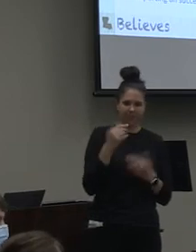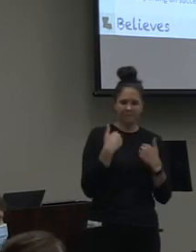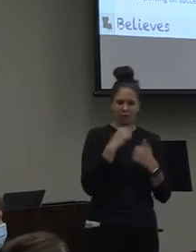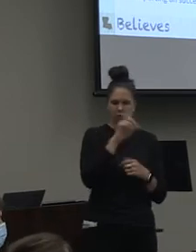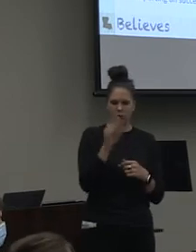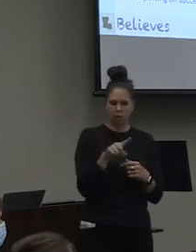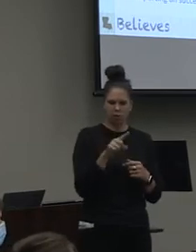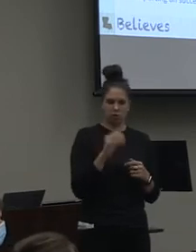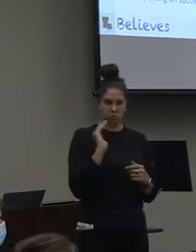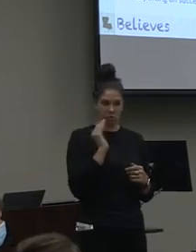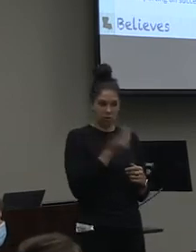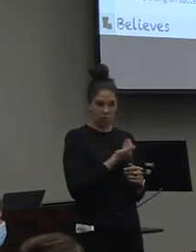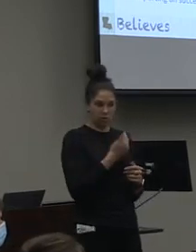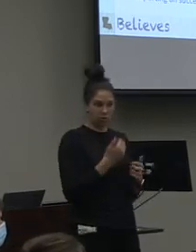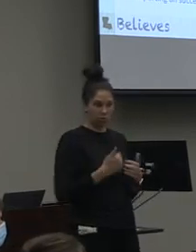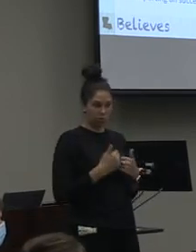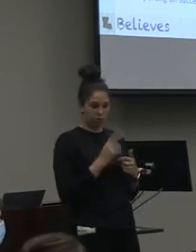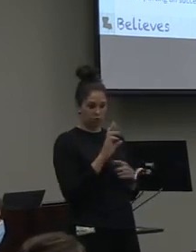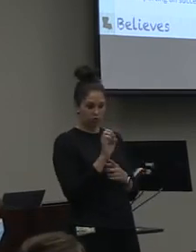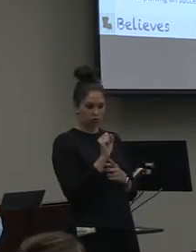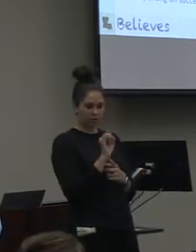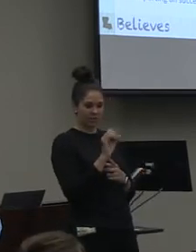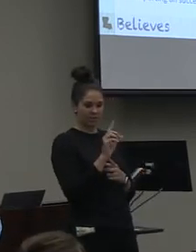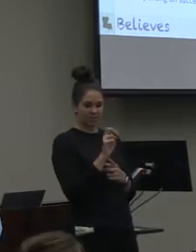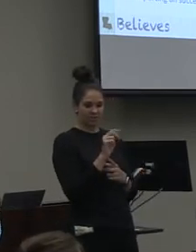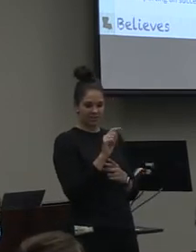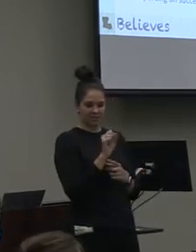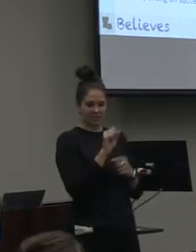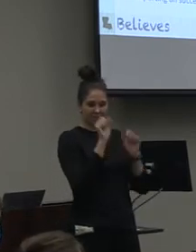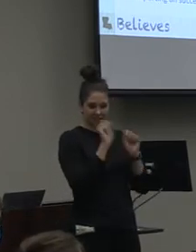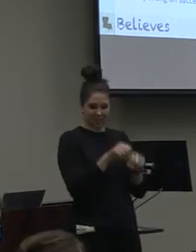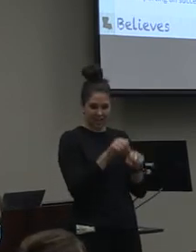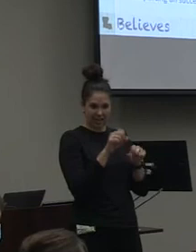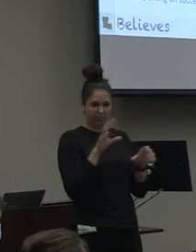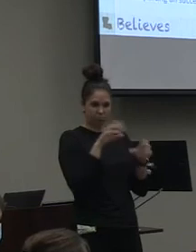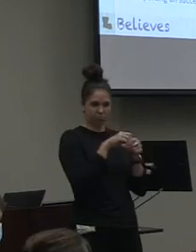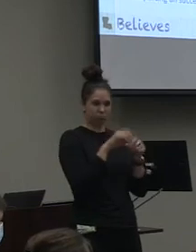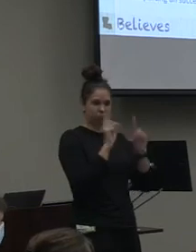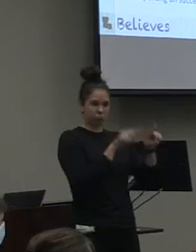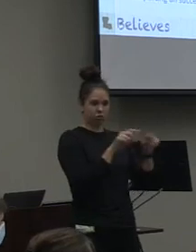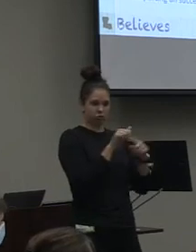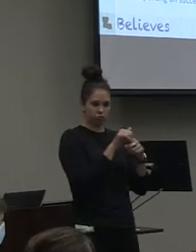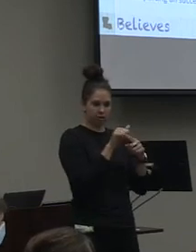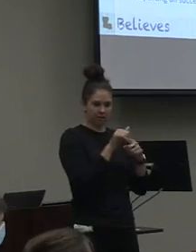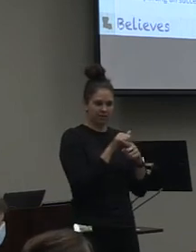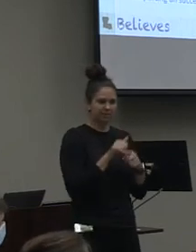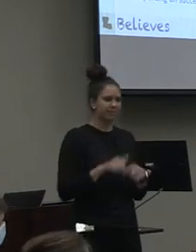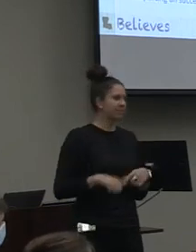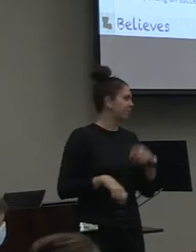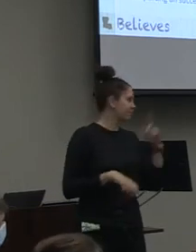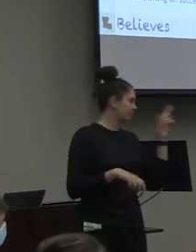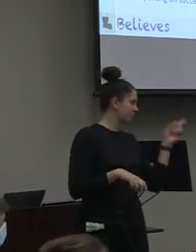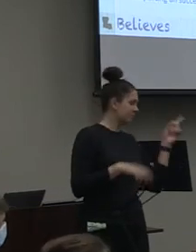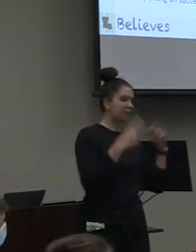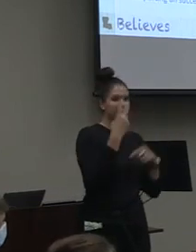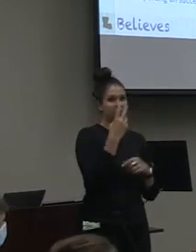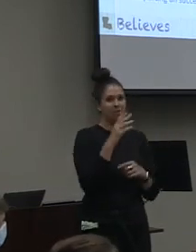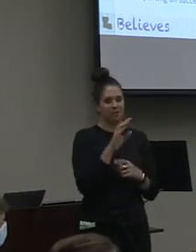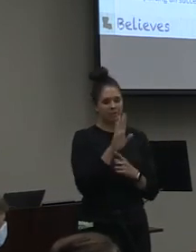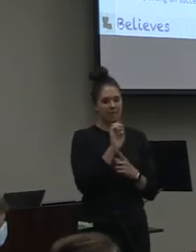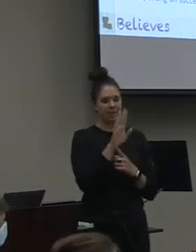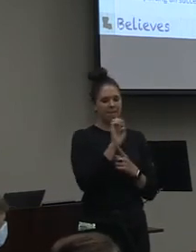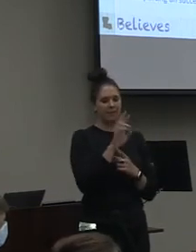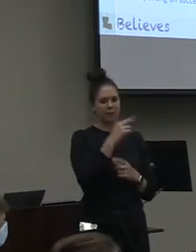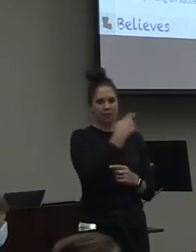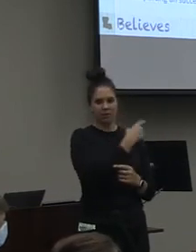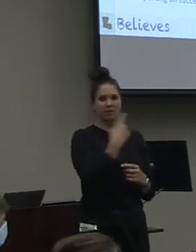With that, will our residents be able to attend that training as well with them? So two things to add there. We have encouraged